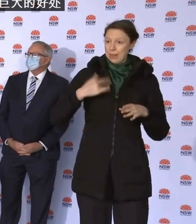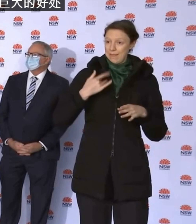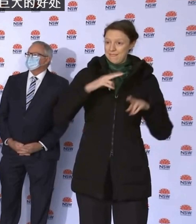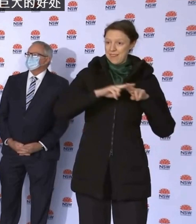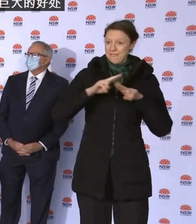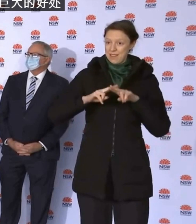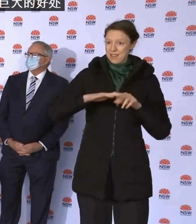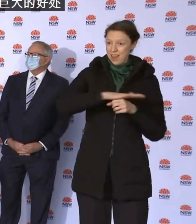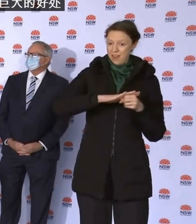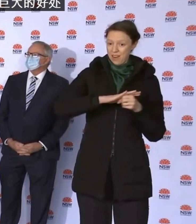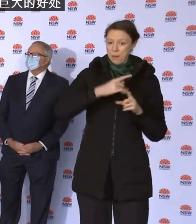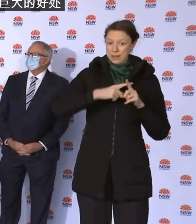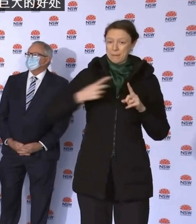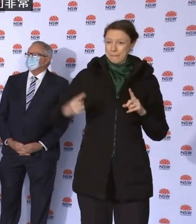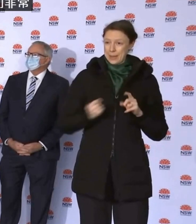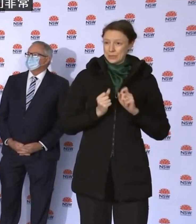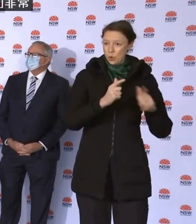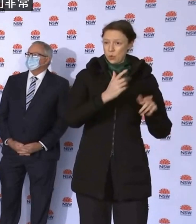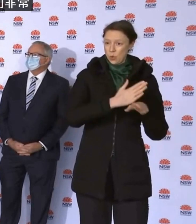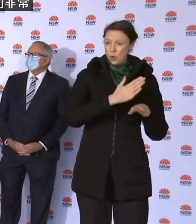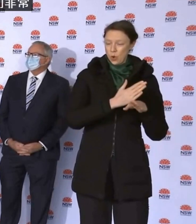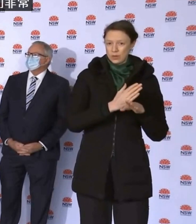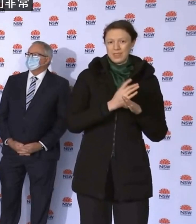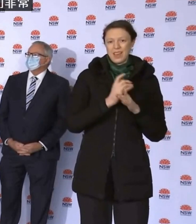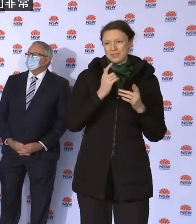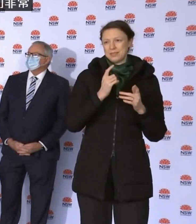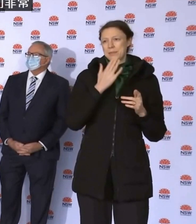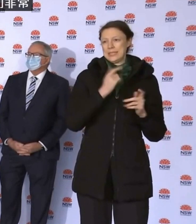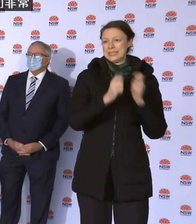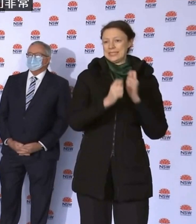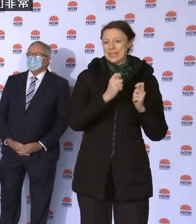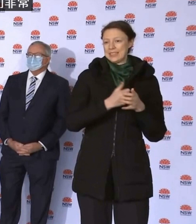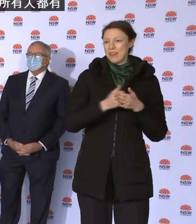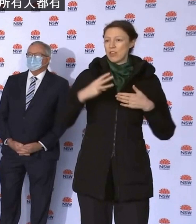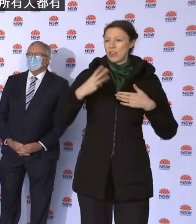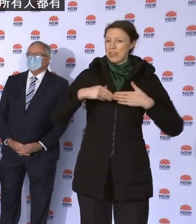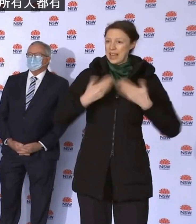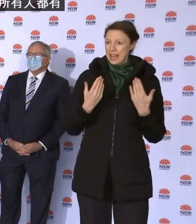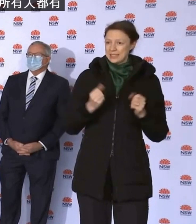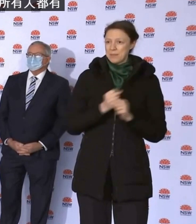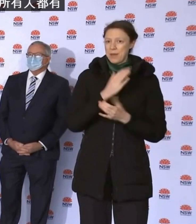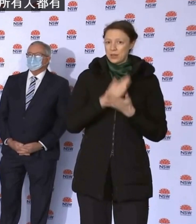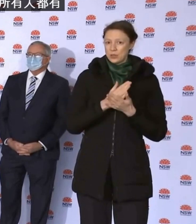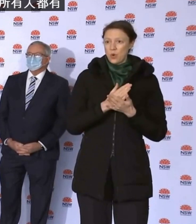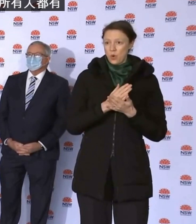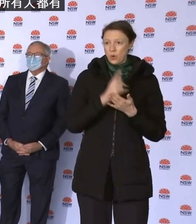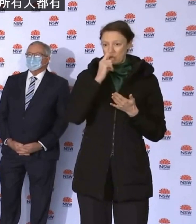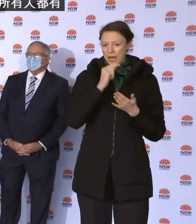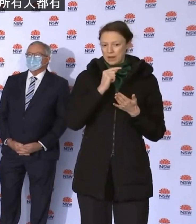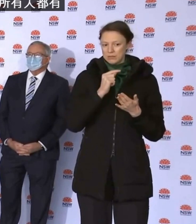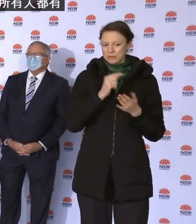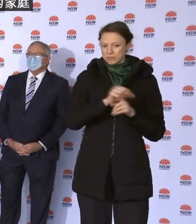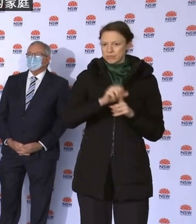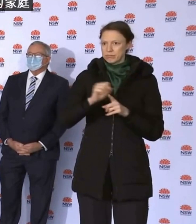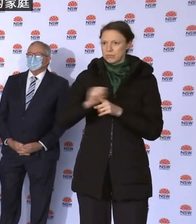enormous benefits to us in capturing cases which otherwise may have been undetected, and we're very, very grateful that that's occurring. But